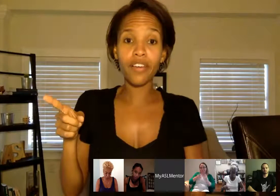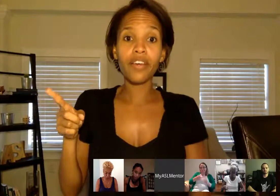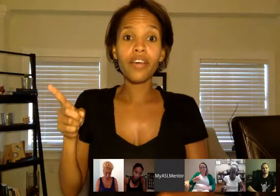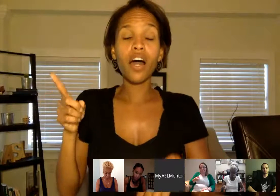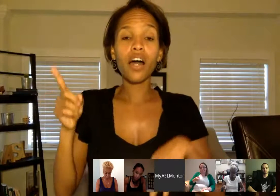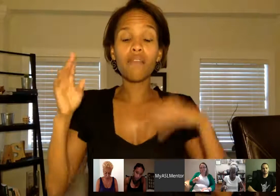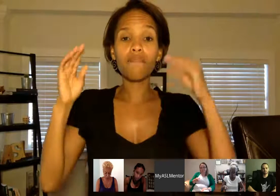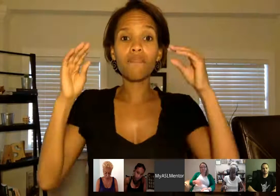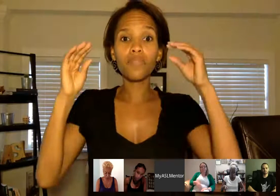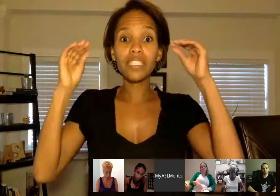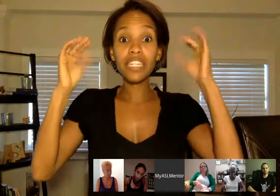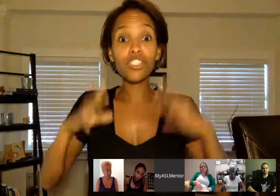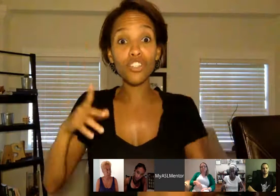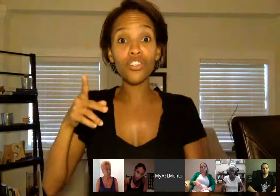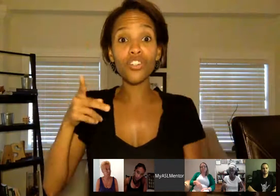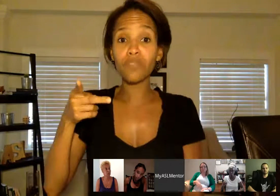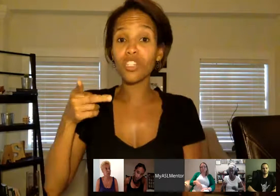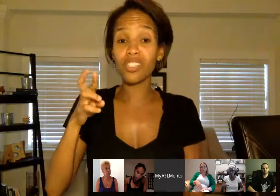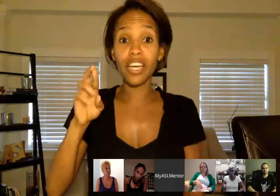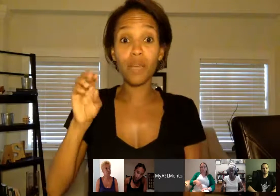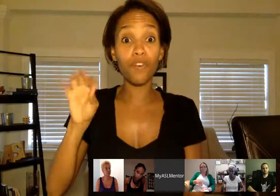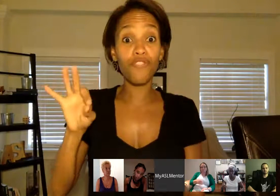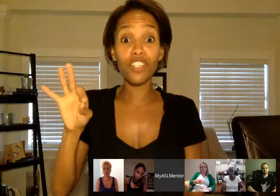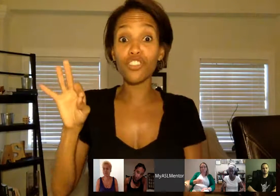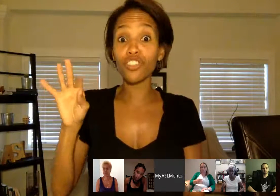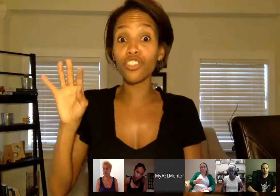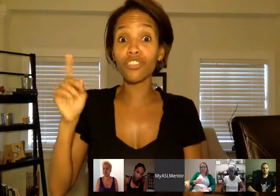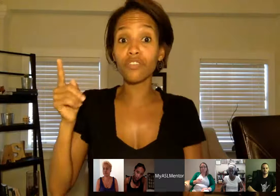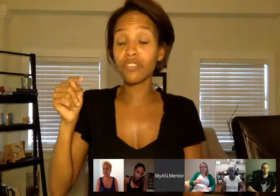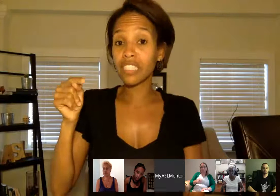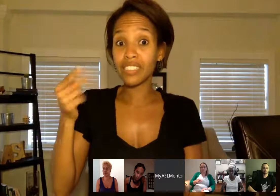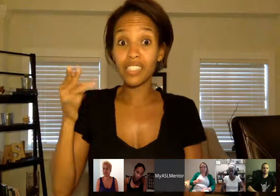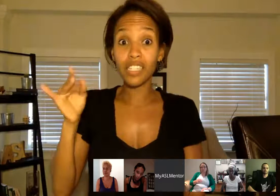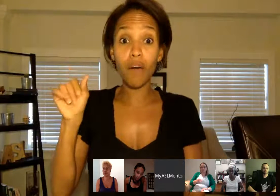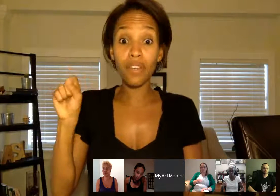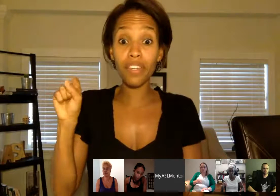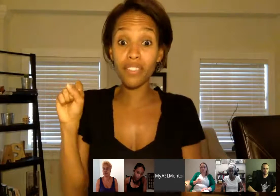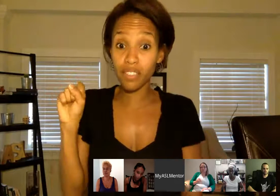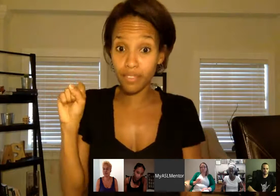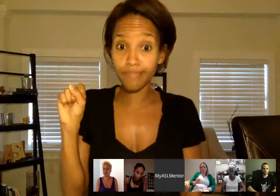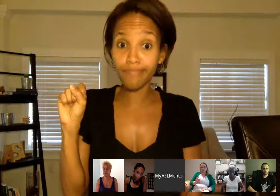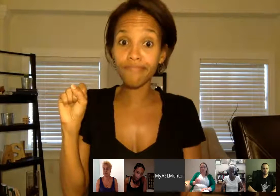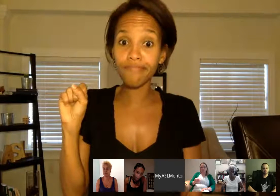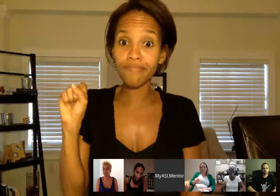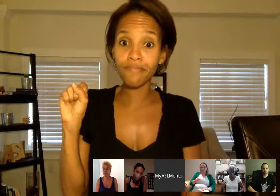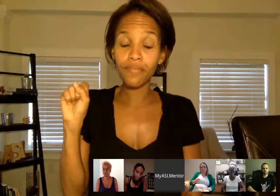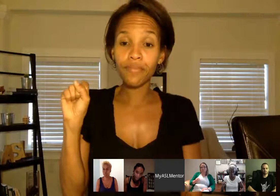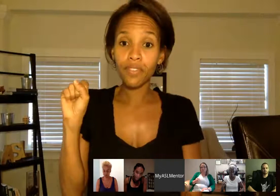somewhere. The teacher, I'm going to just say Professor Thomas,